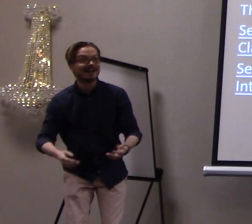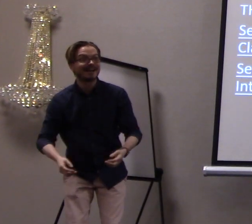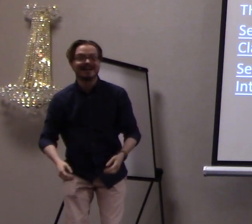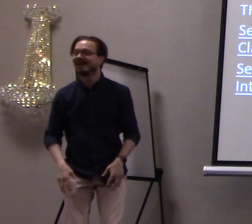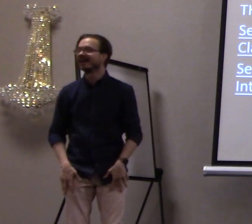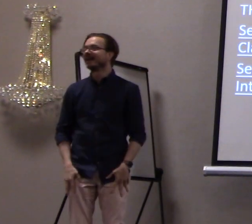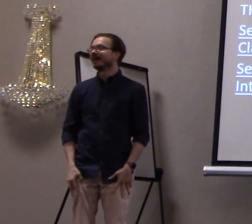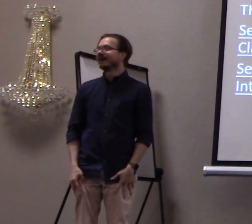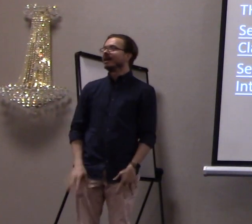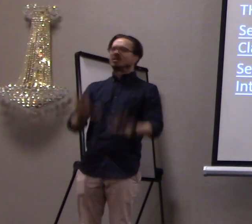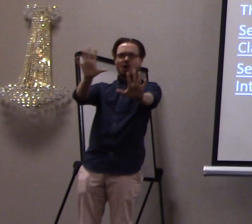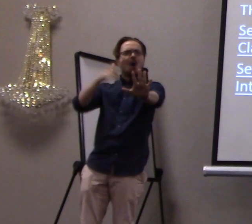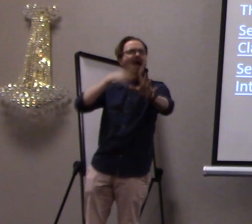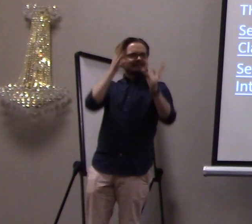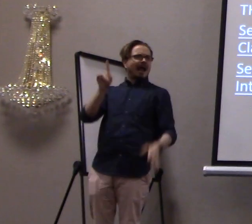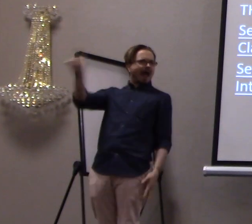parents here?"